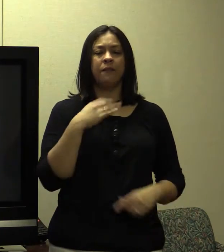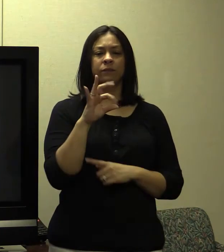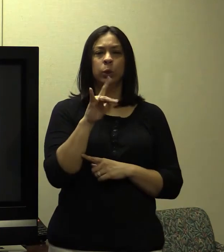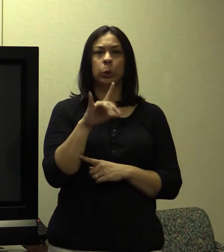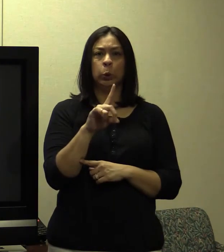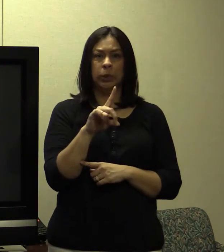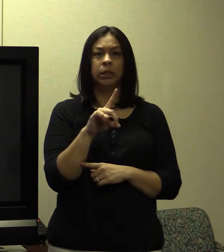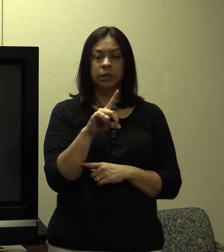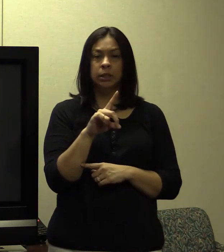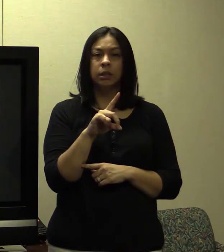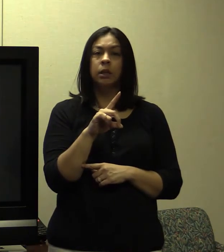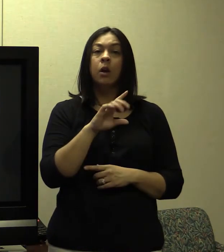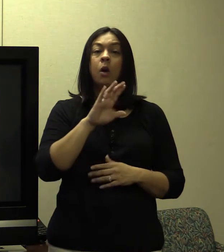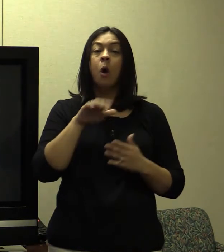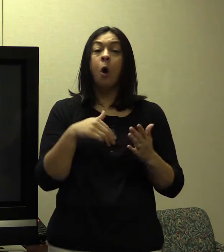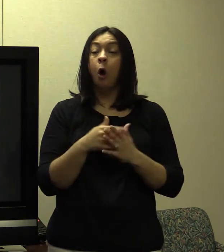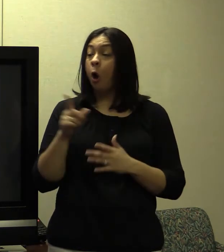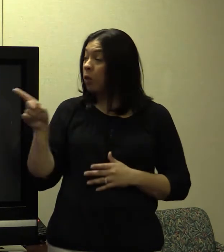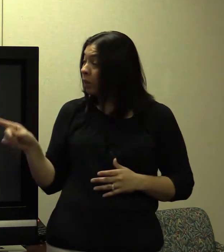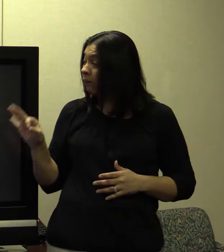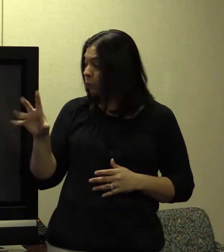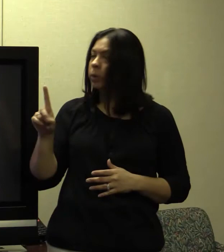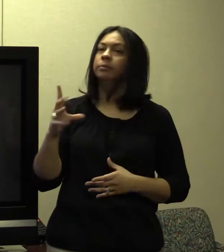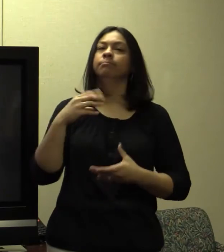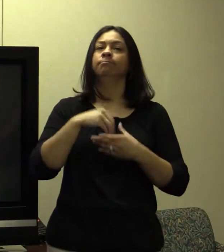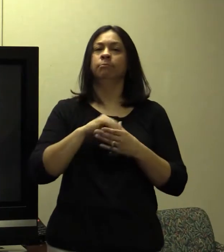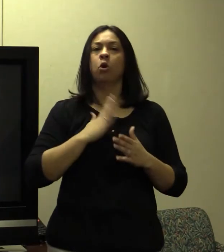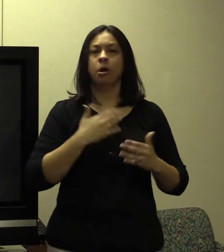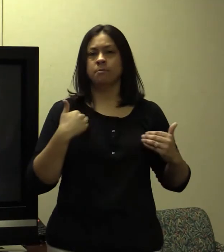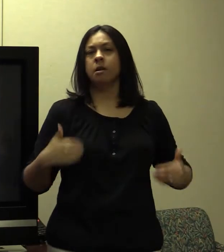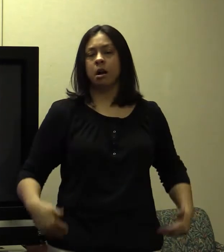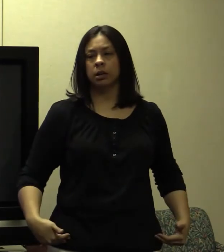and it's actually all of these fluids that are included.